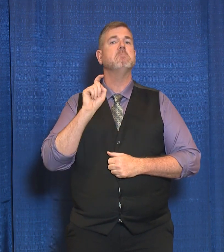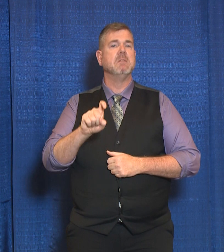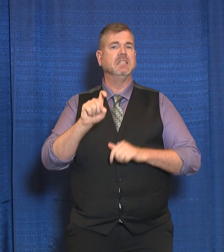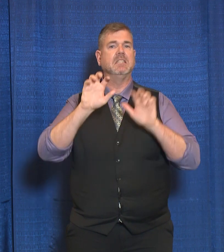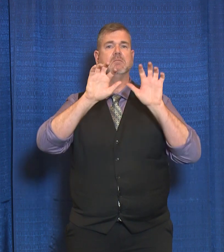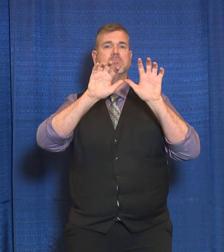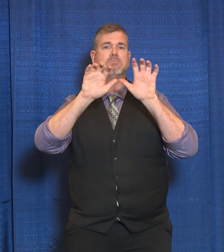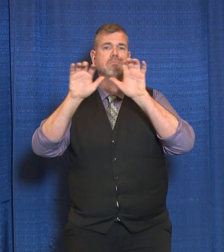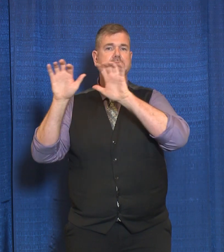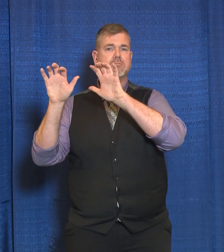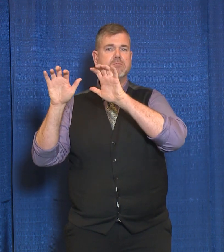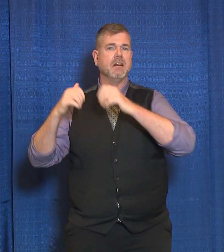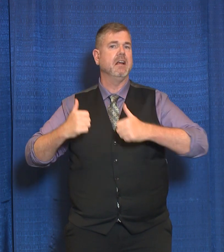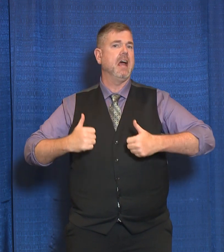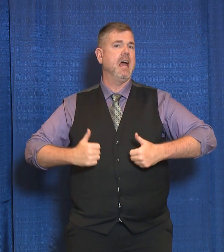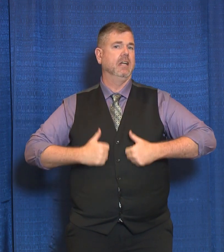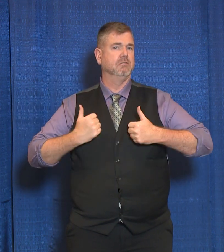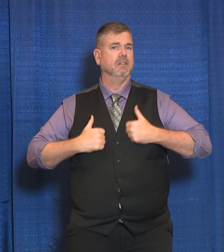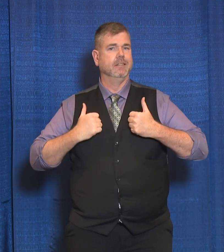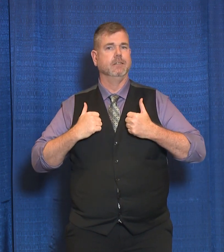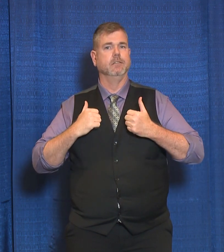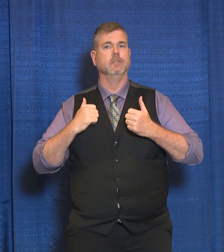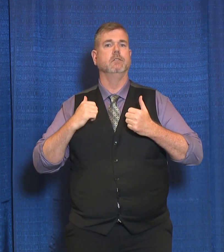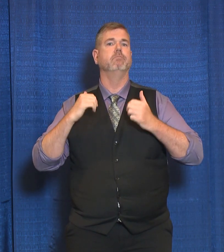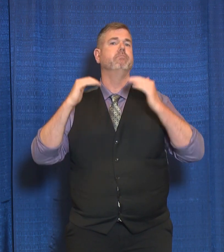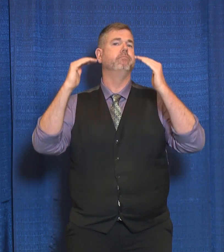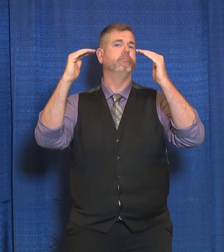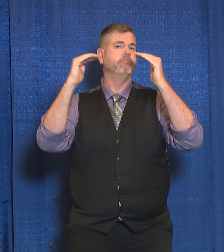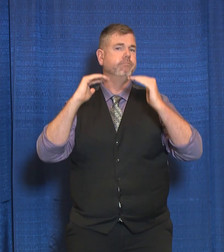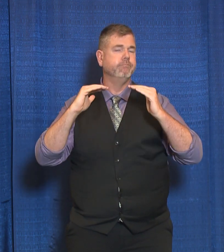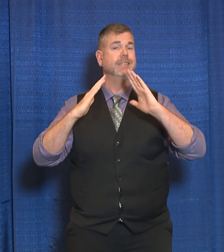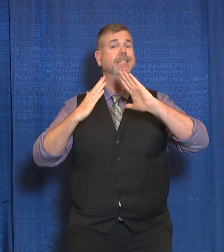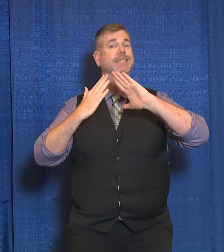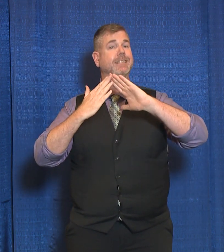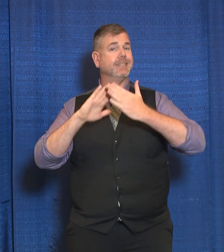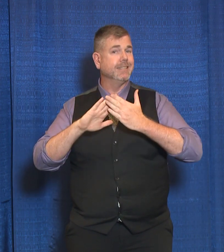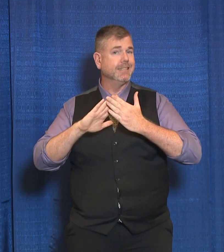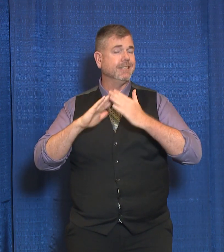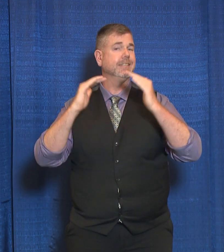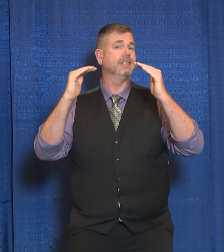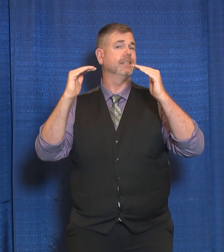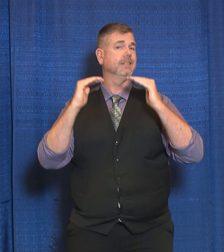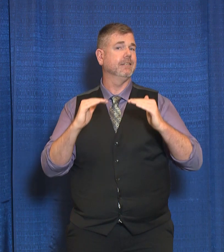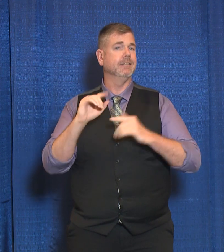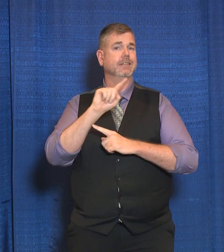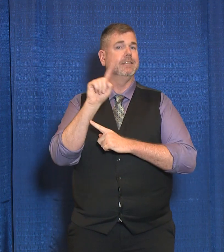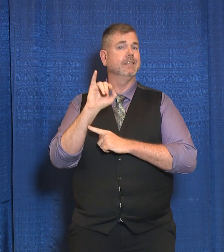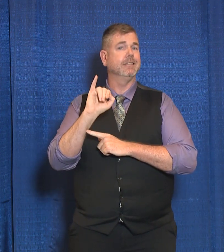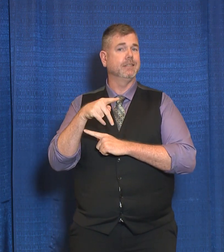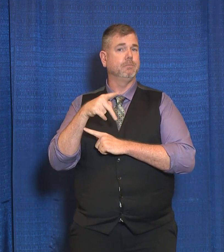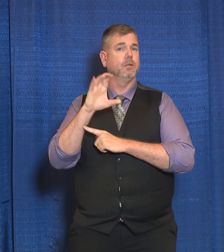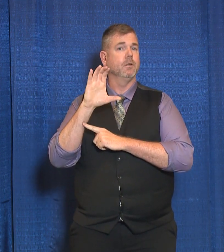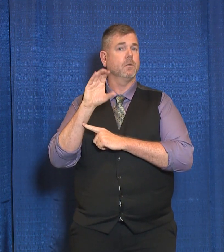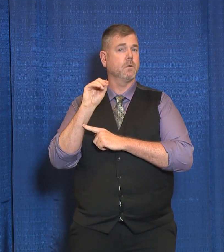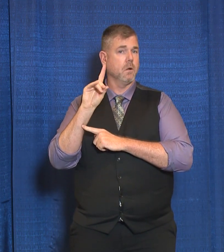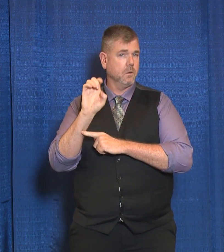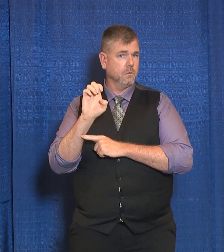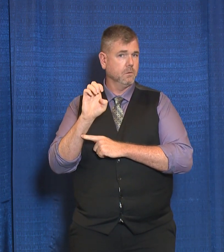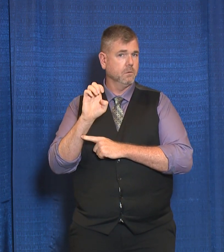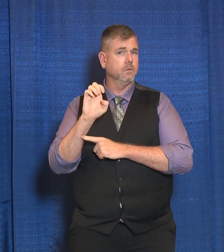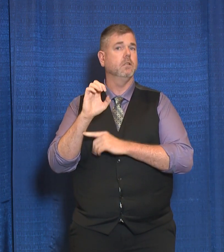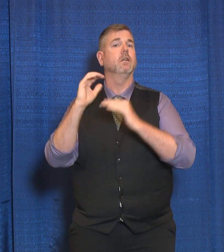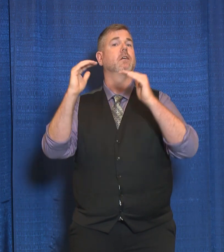If you have a street address, you must enter that address along with your city, zip code, and county.